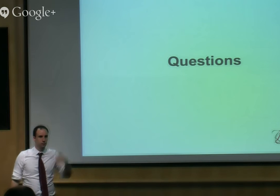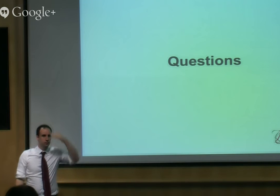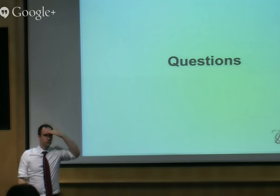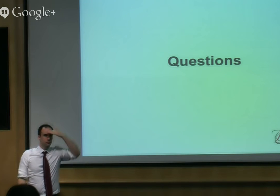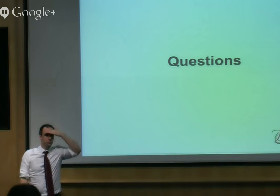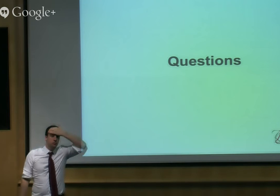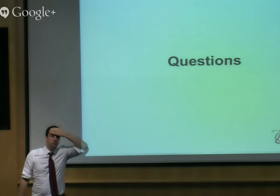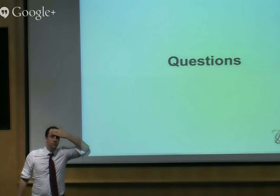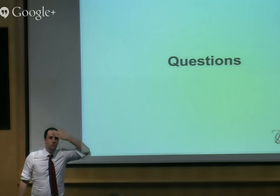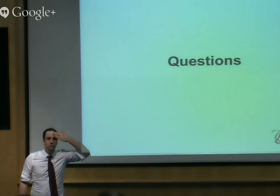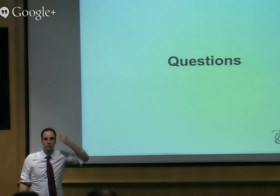please.